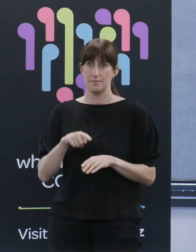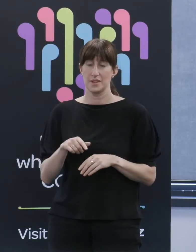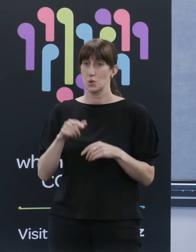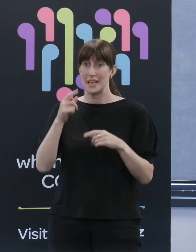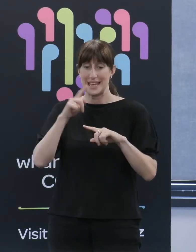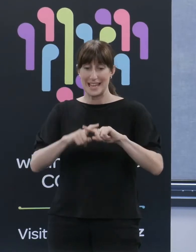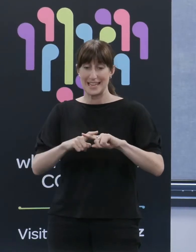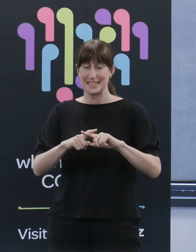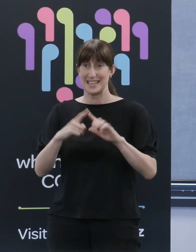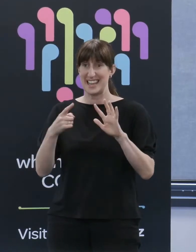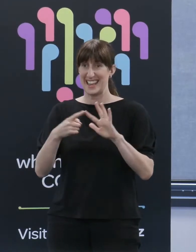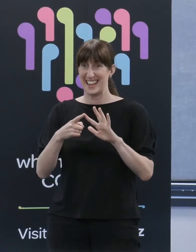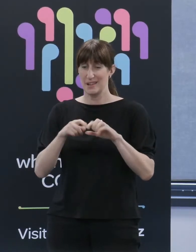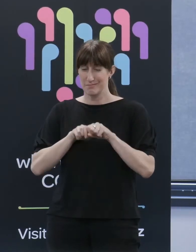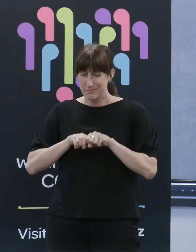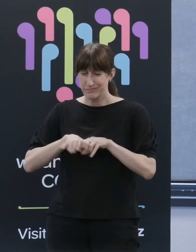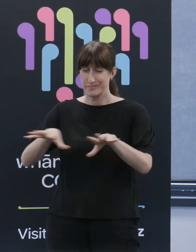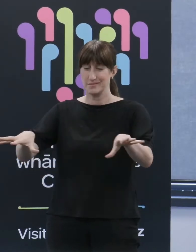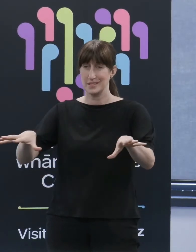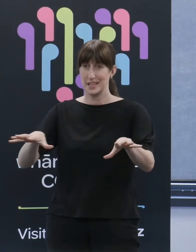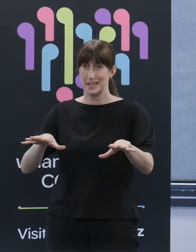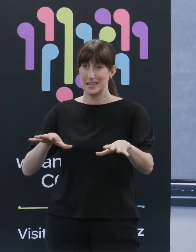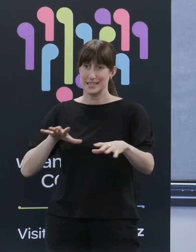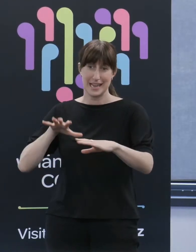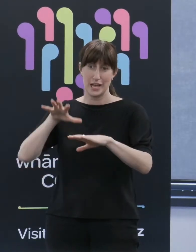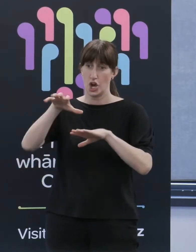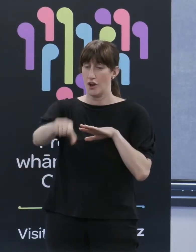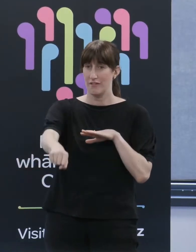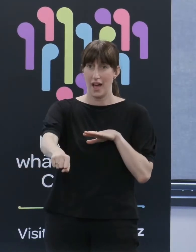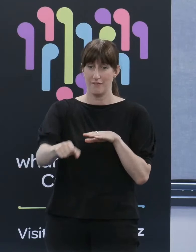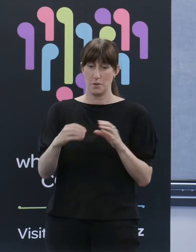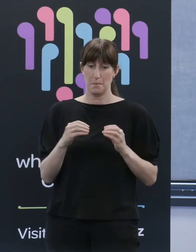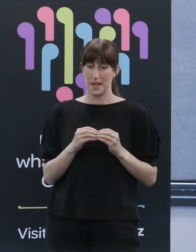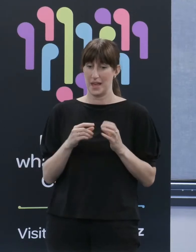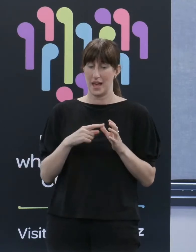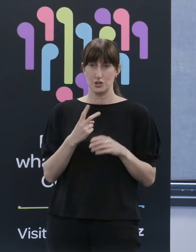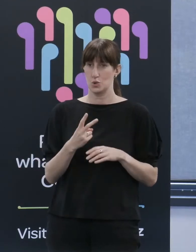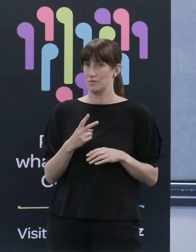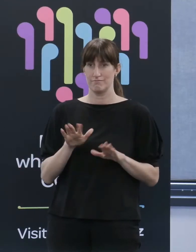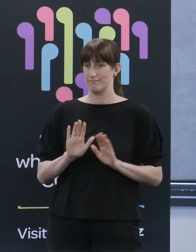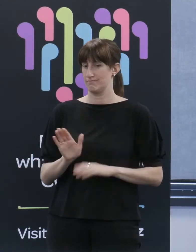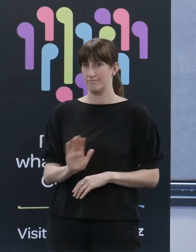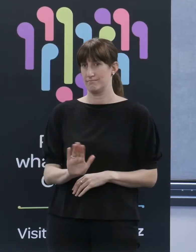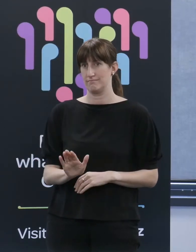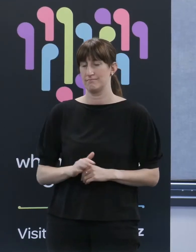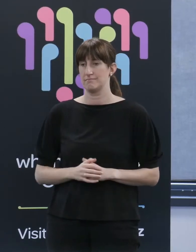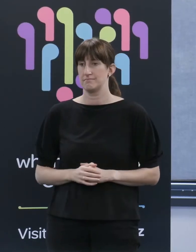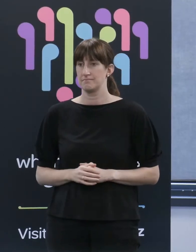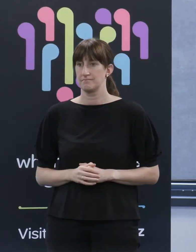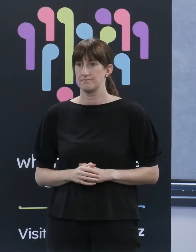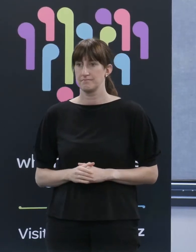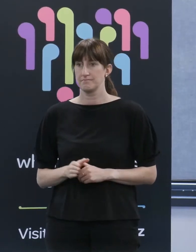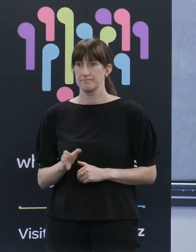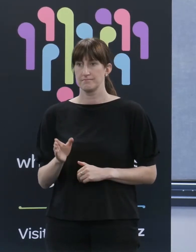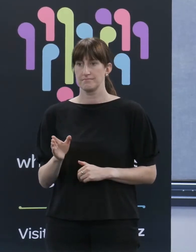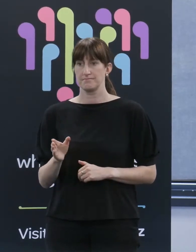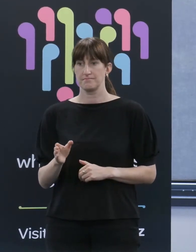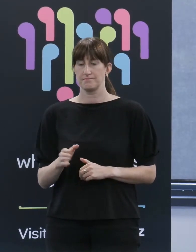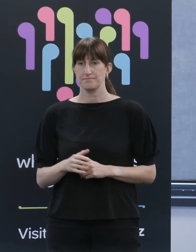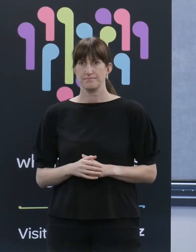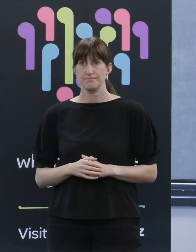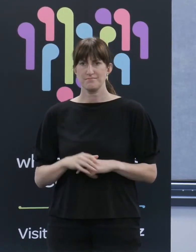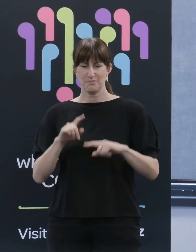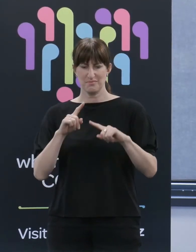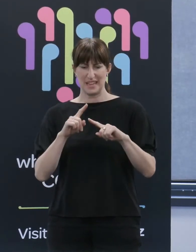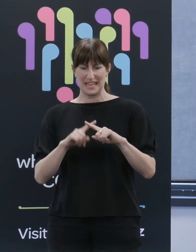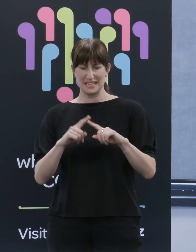XE variant sort of start to overtake the BA2 variant in the UK at the moment. How would you best describe the XE